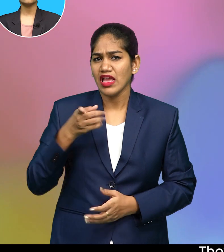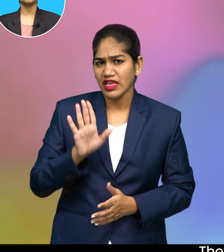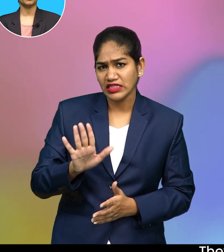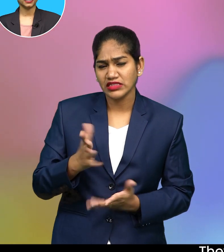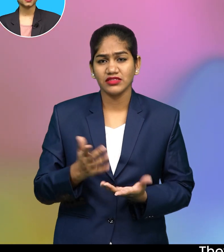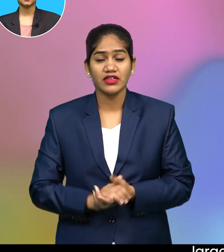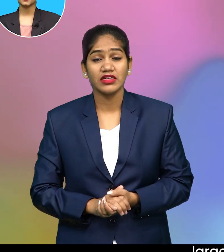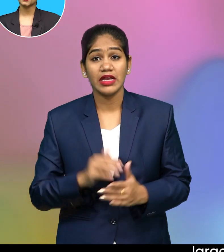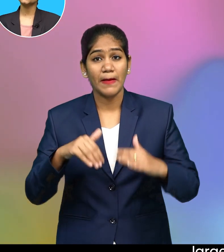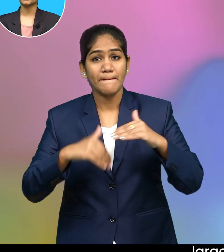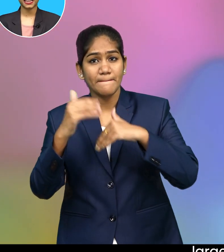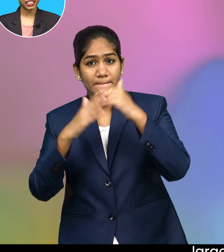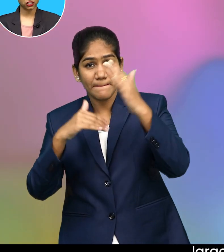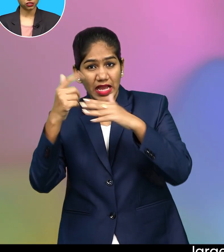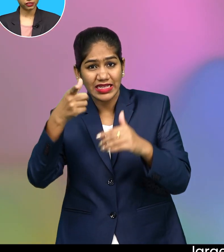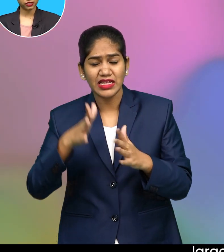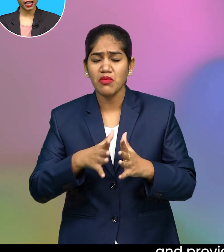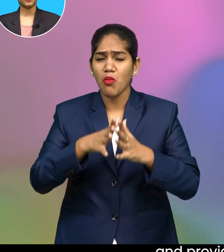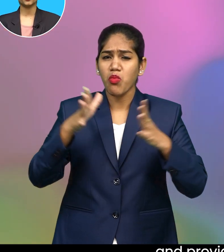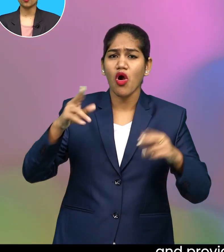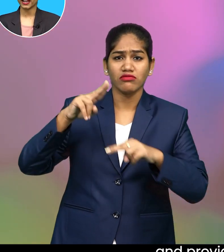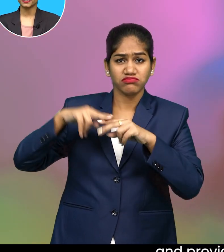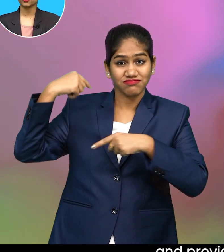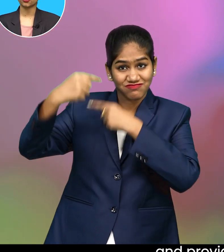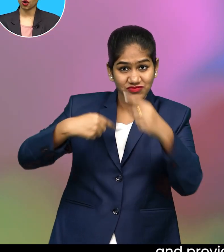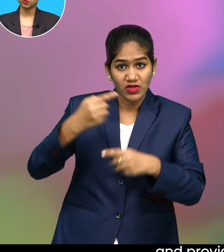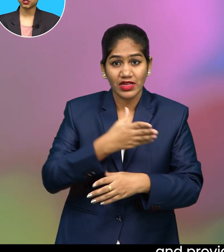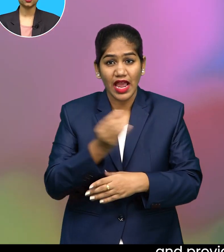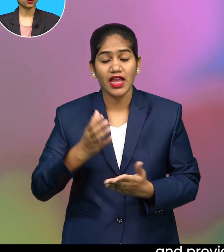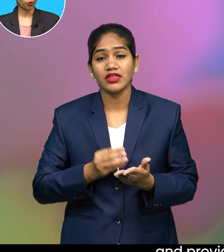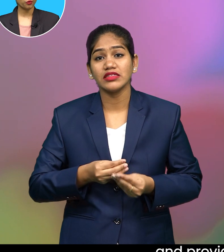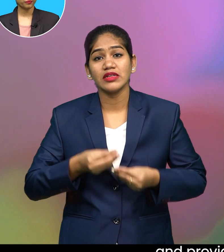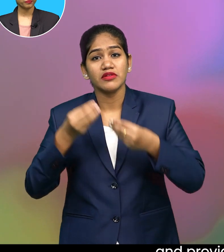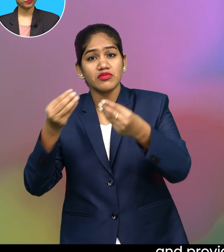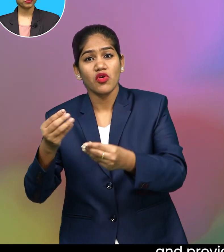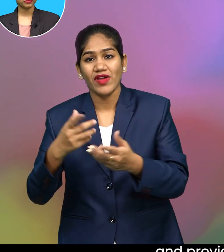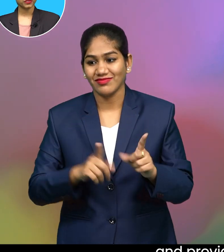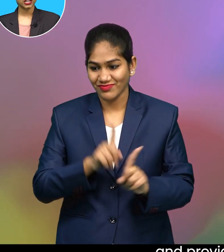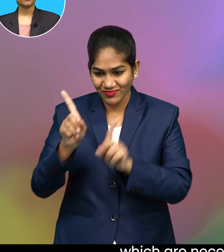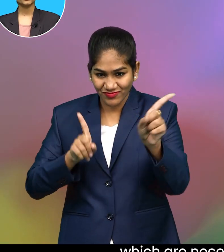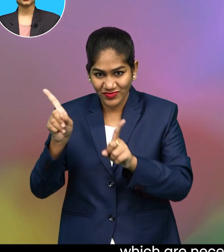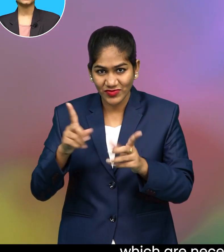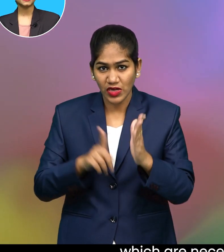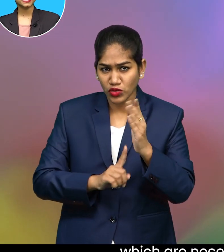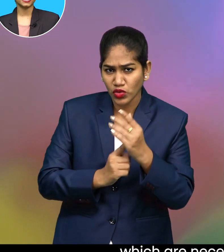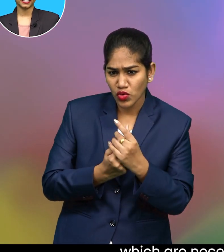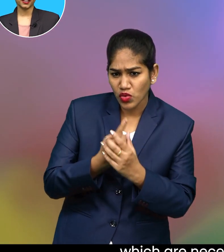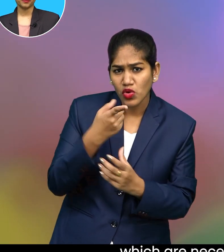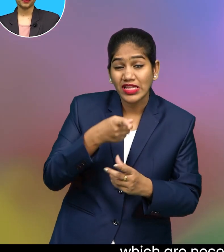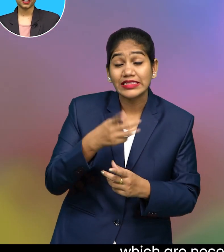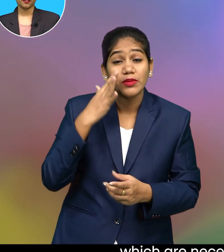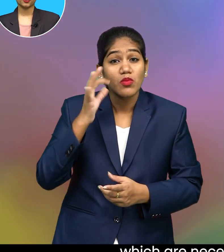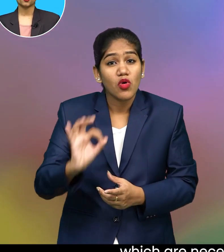They even built large plantations and provided crops to grow, which are